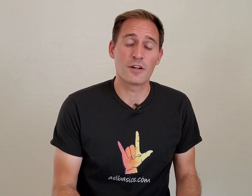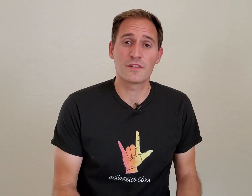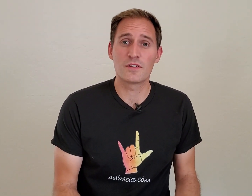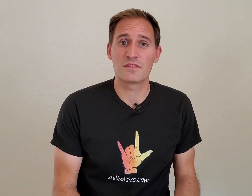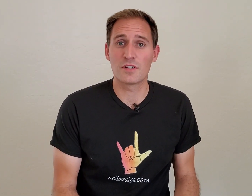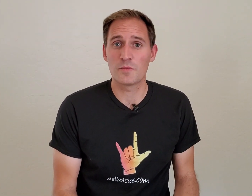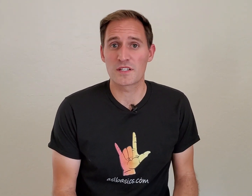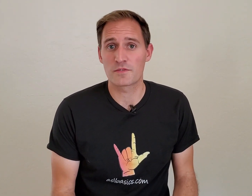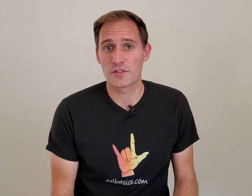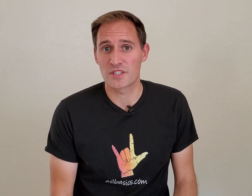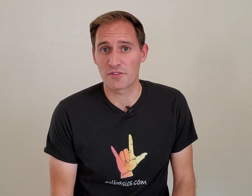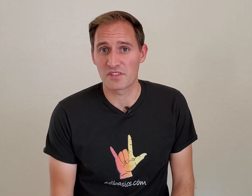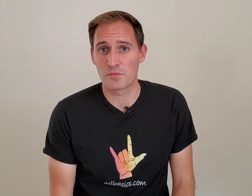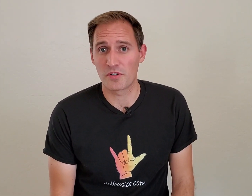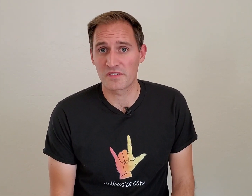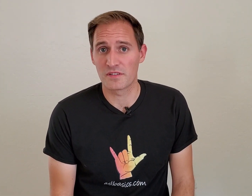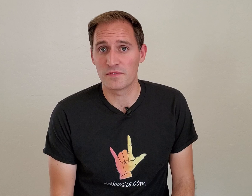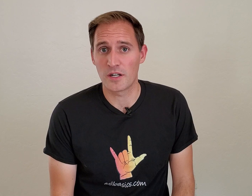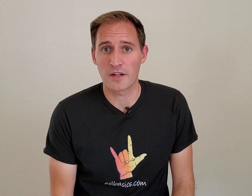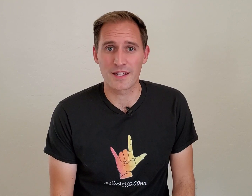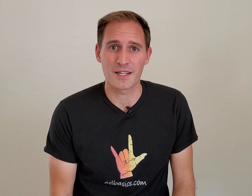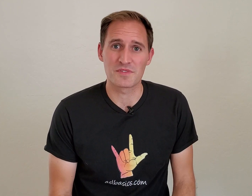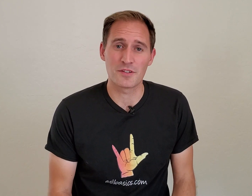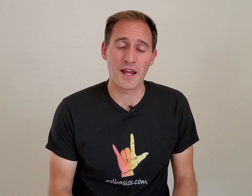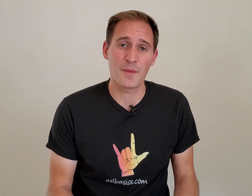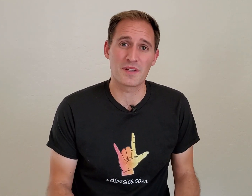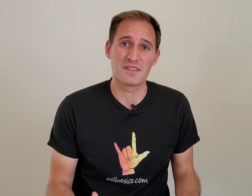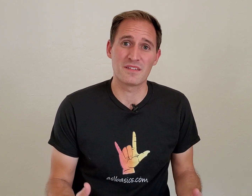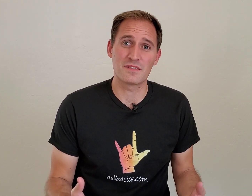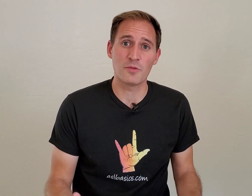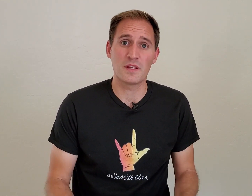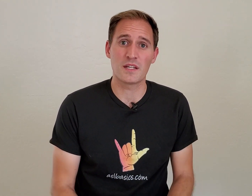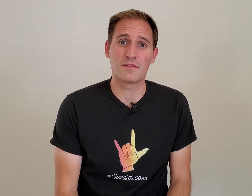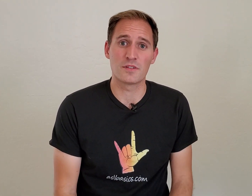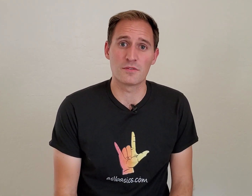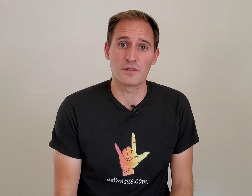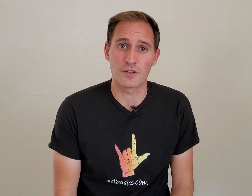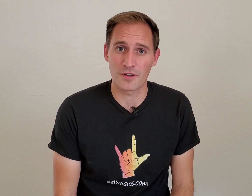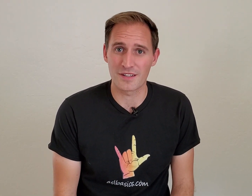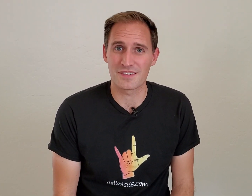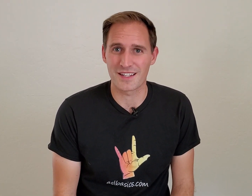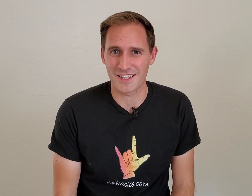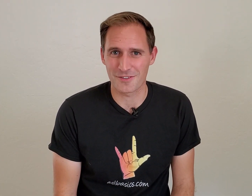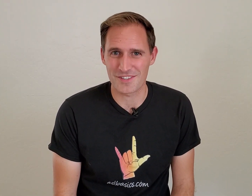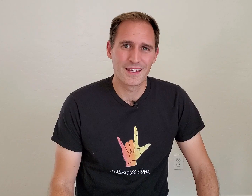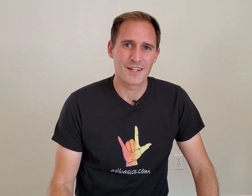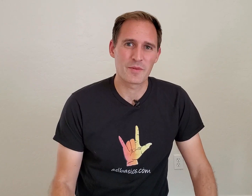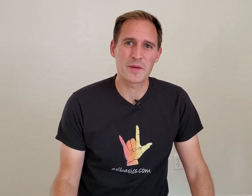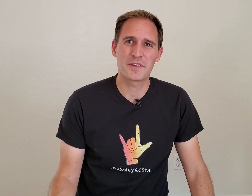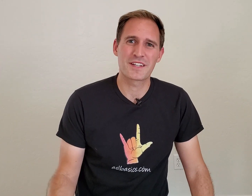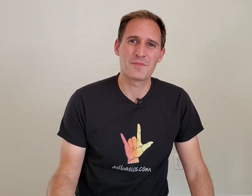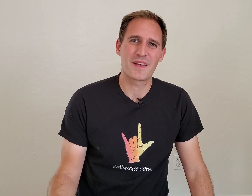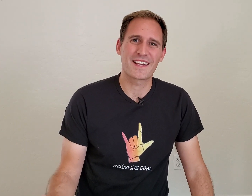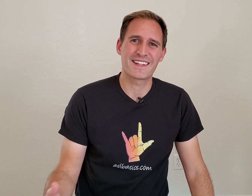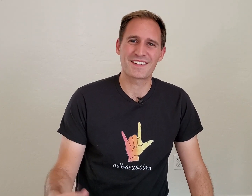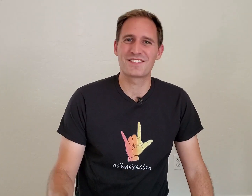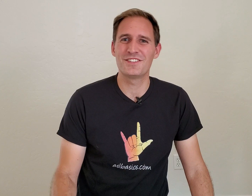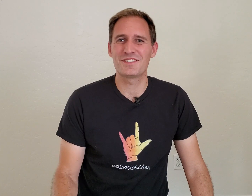of you so much for your generous support so far, and I am so happy to see so many of you learning sign language. And remember to come back next Tuesday